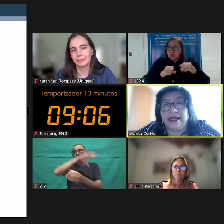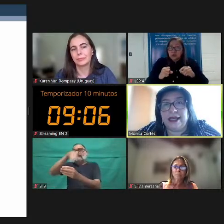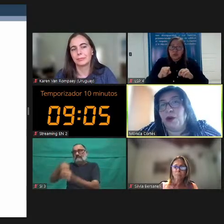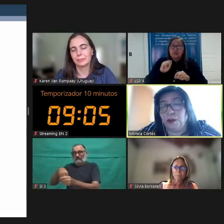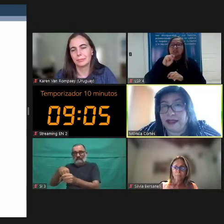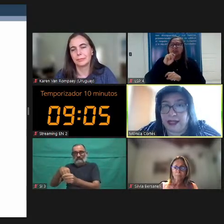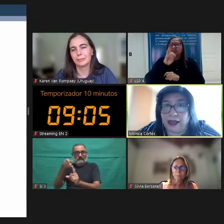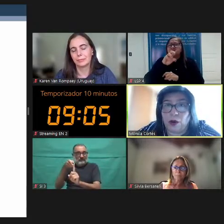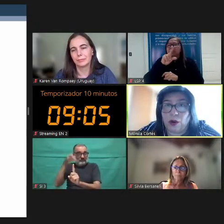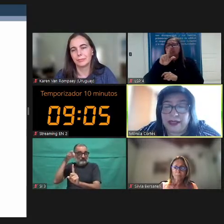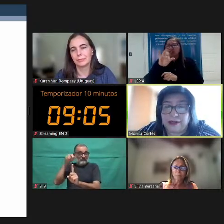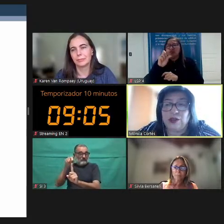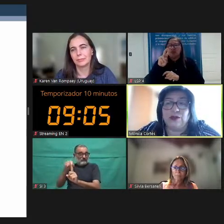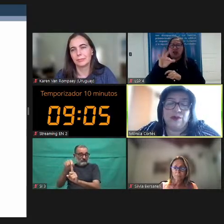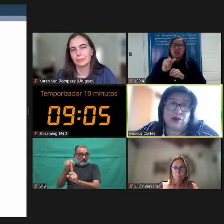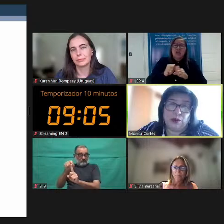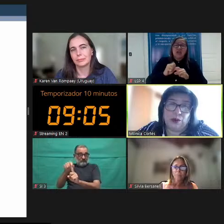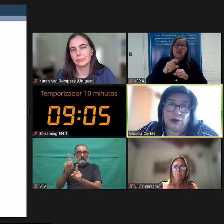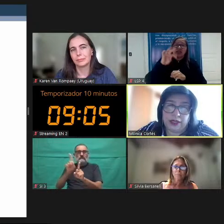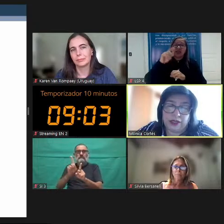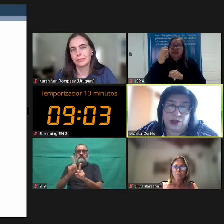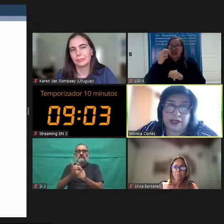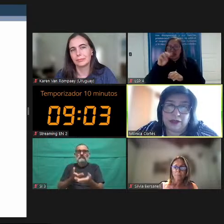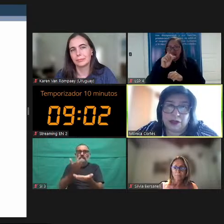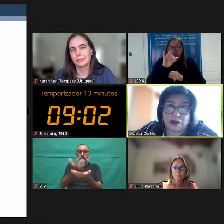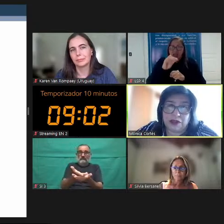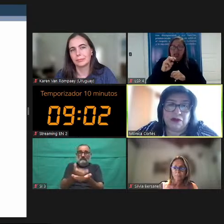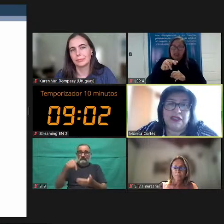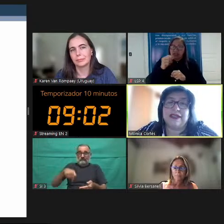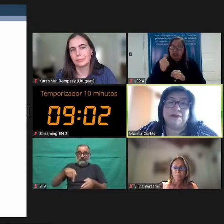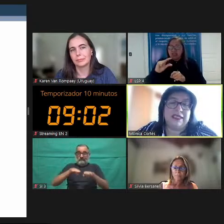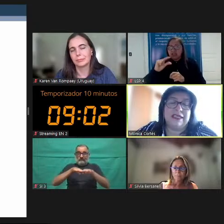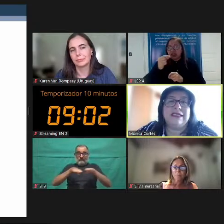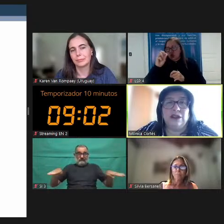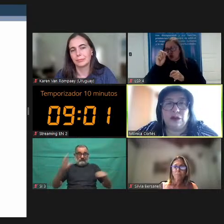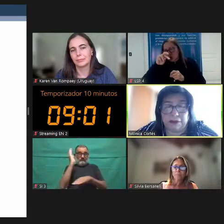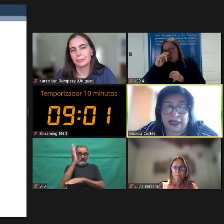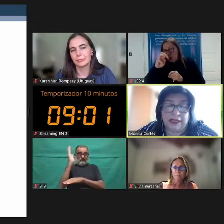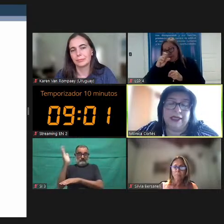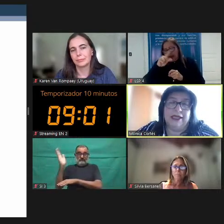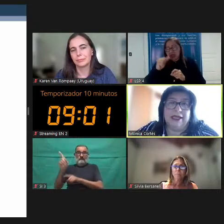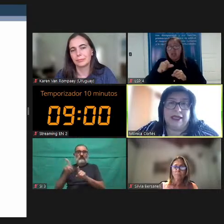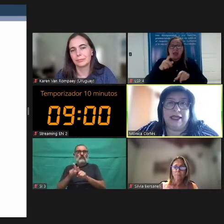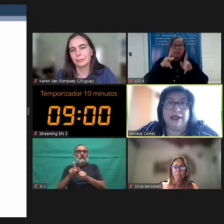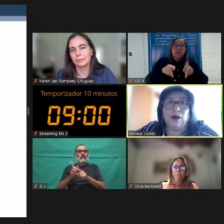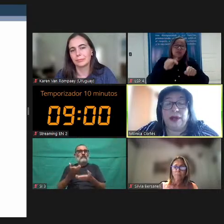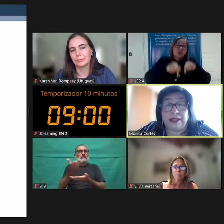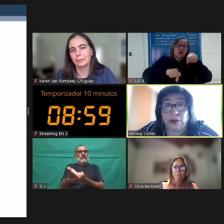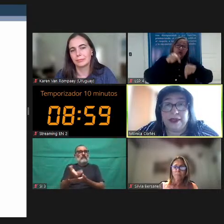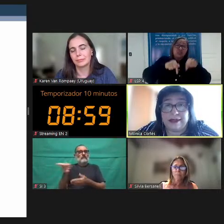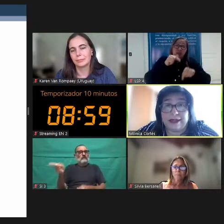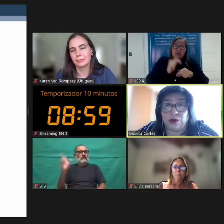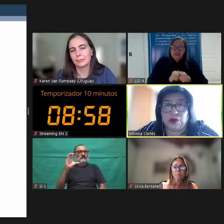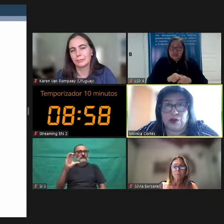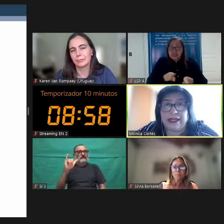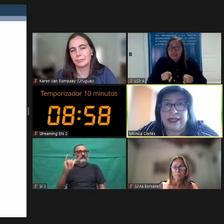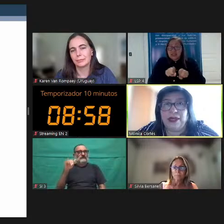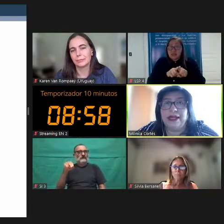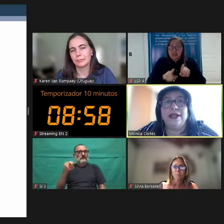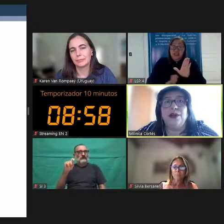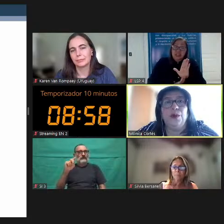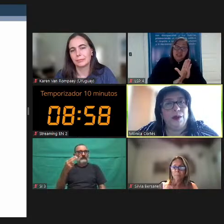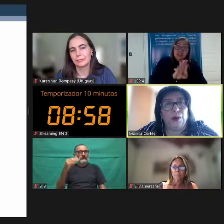cintia stated as the convention states on the rights of these persons with